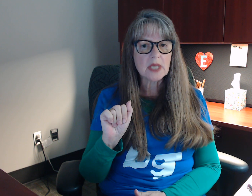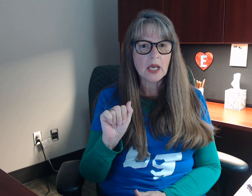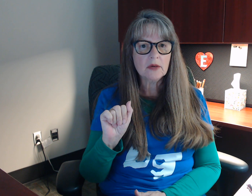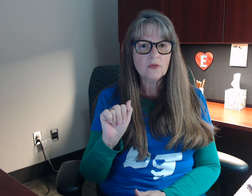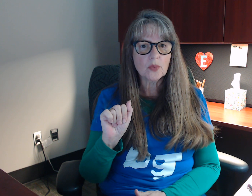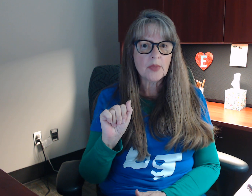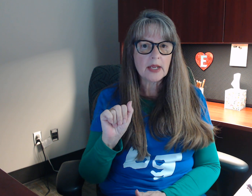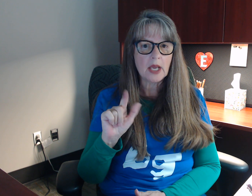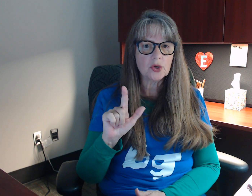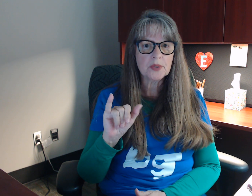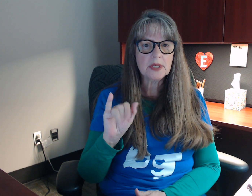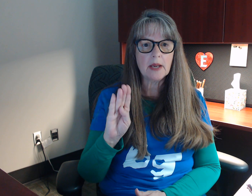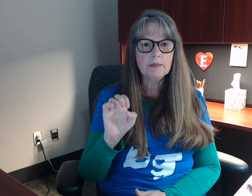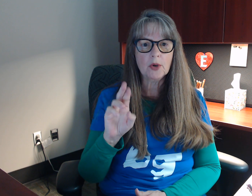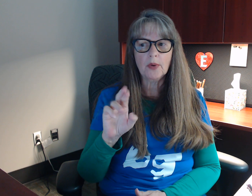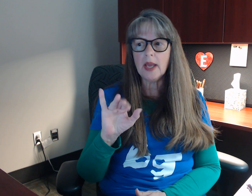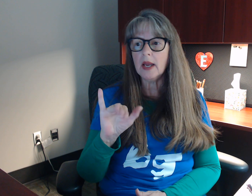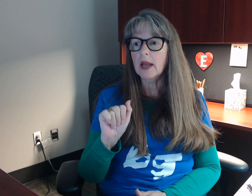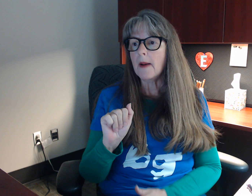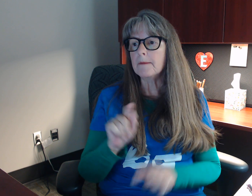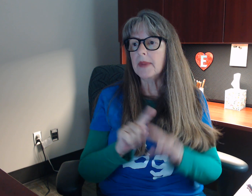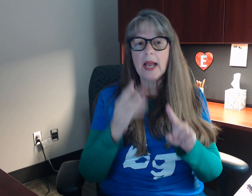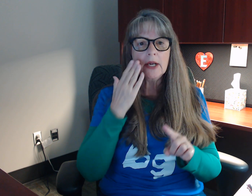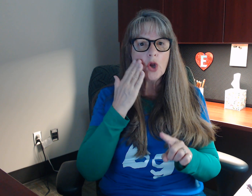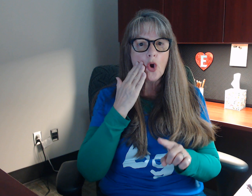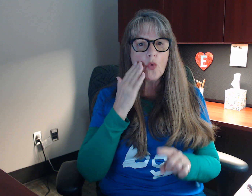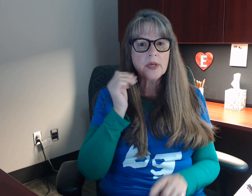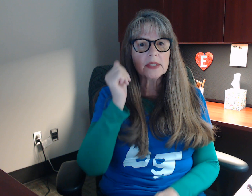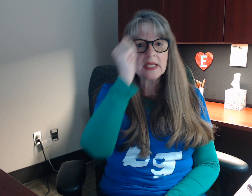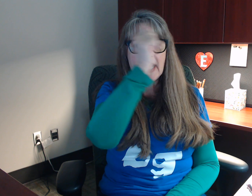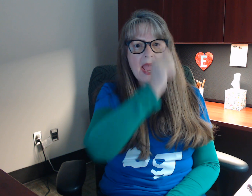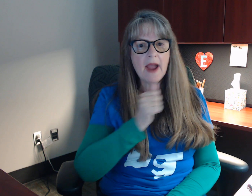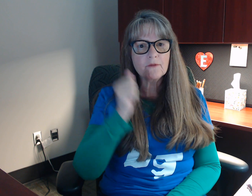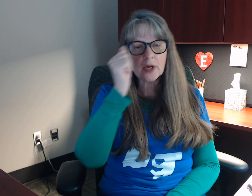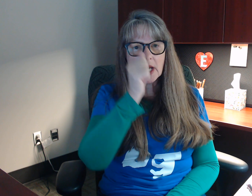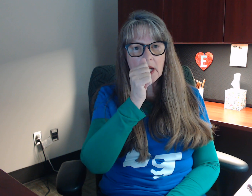sign for that country, Liberia, but I know that it's in Africa.